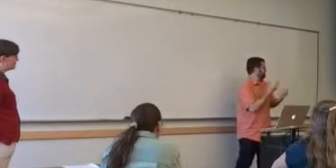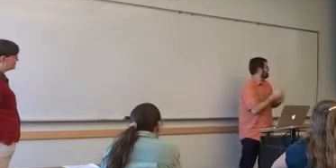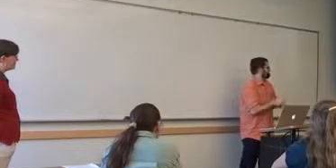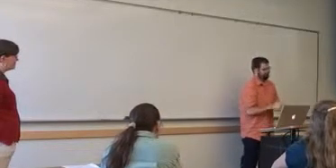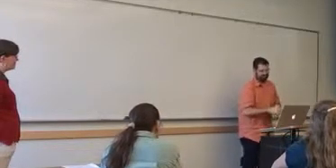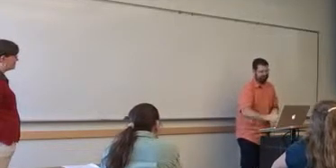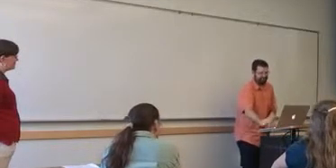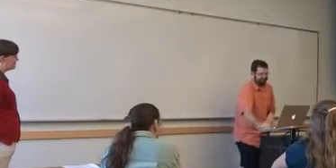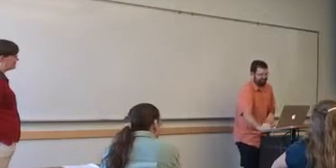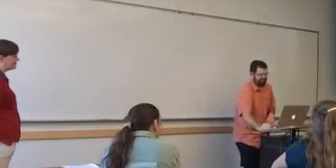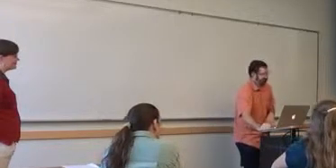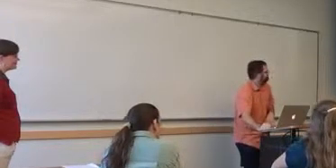So